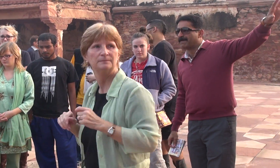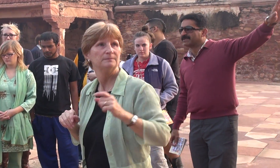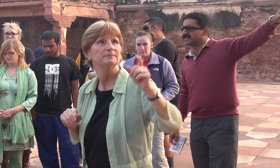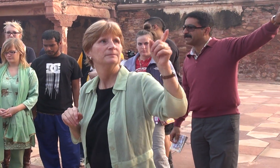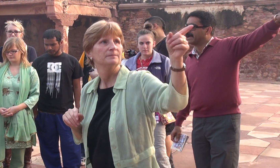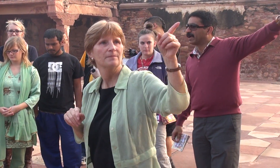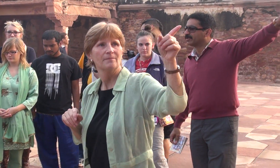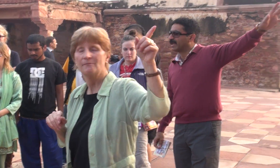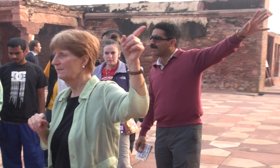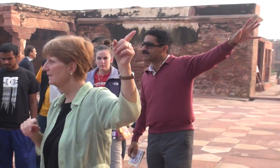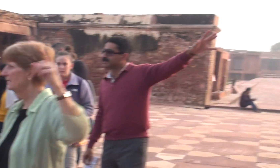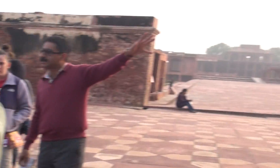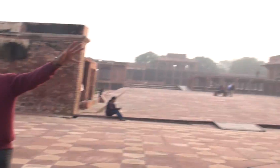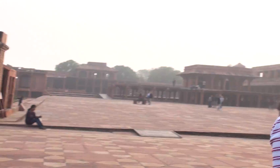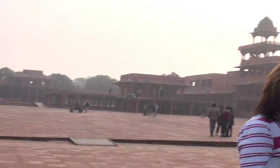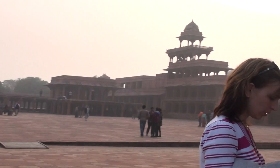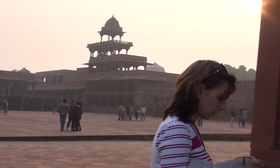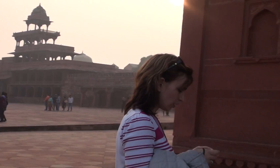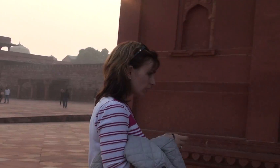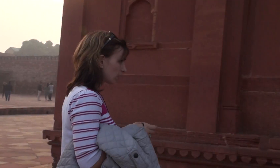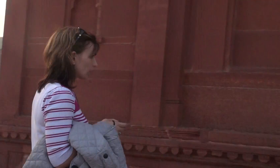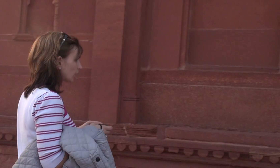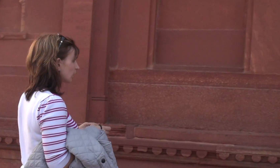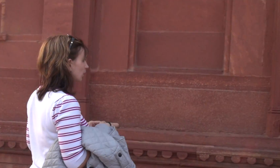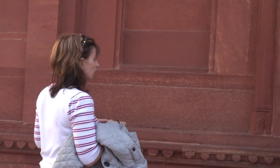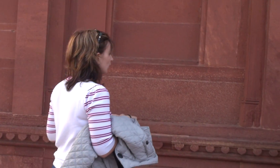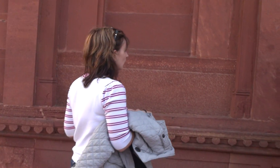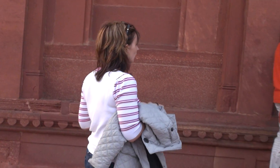For example, this building on the left.